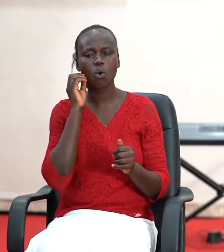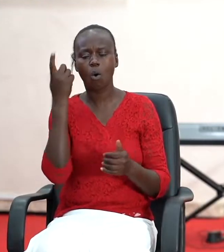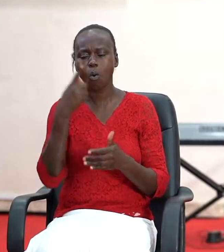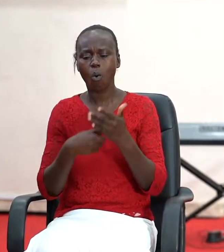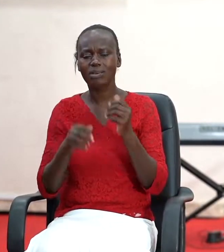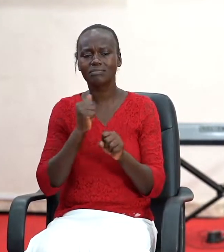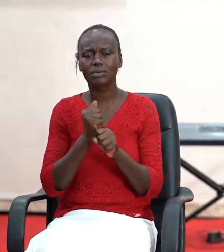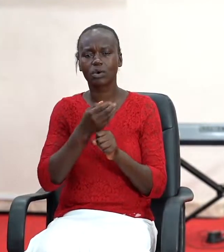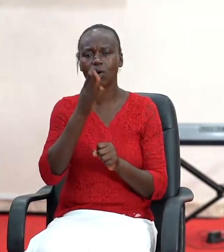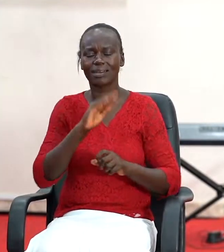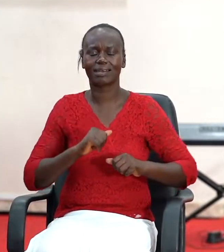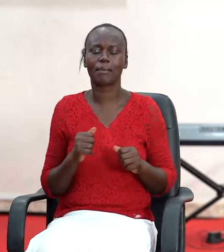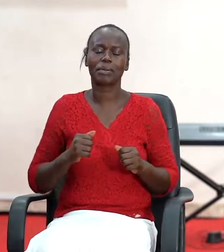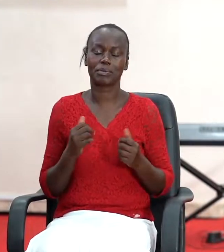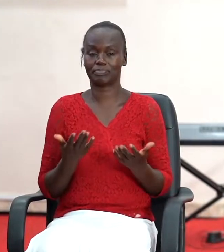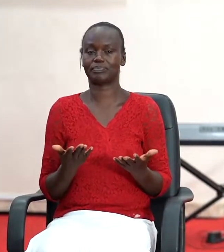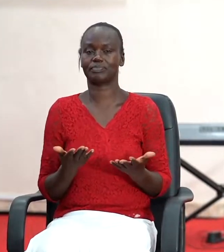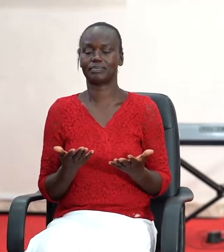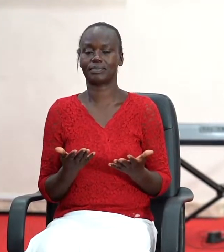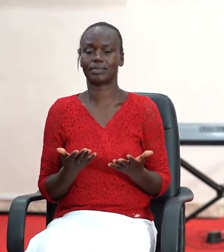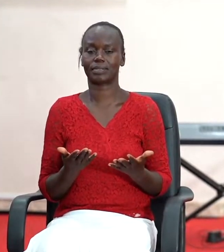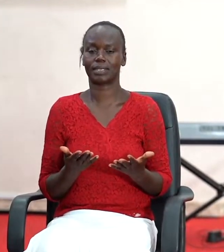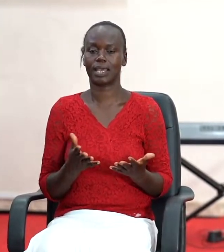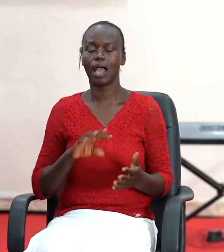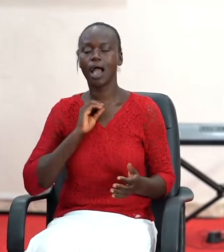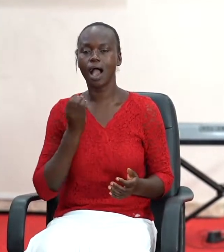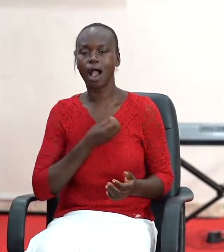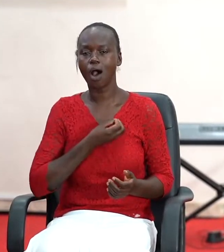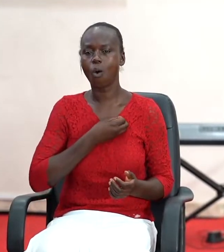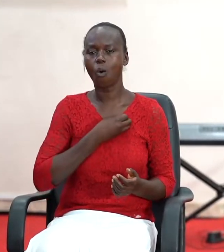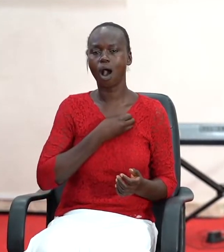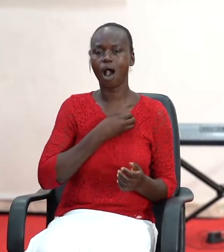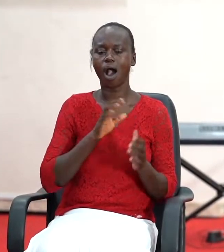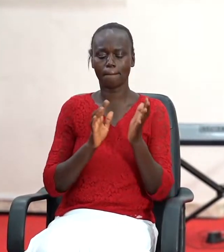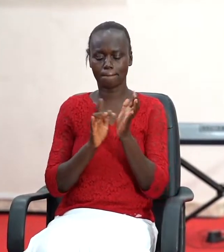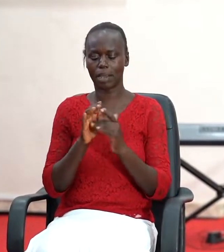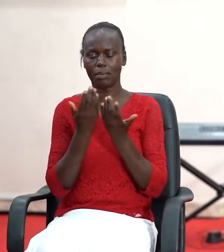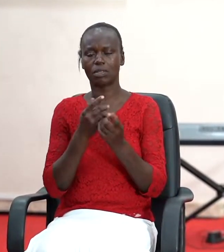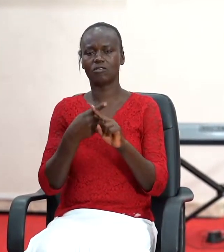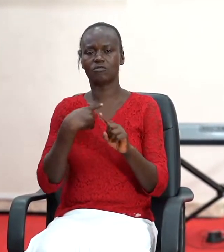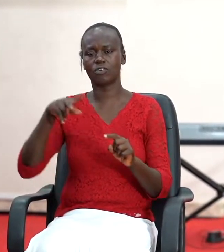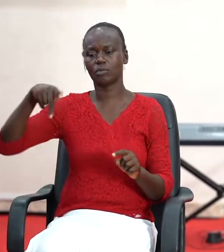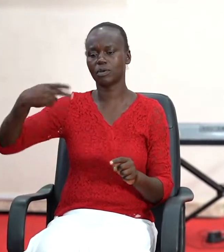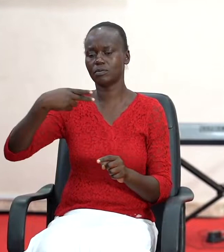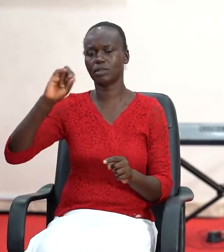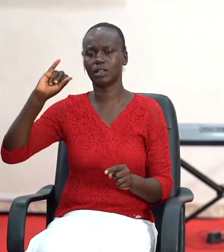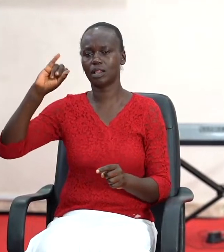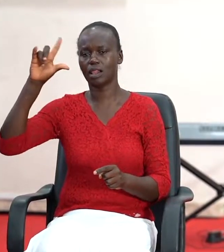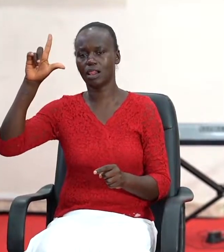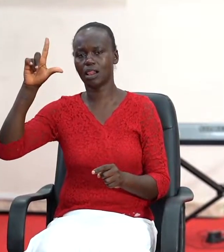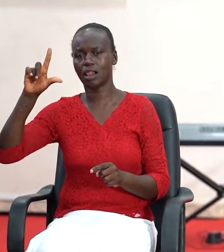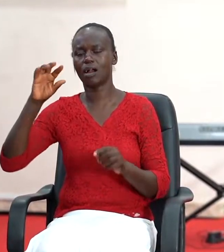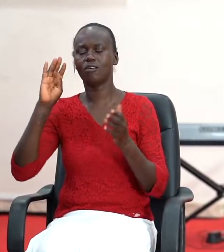God? Ni nini na bamba God? And our text comes from the book of Philippians, chapter 4, verse